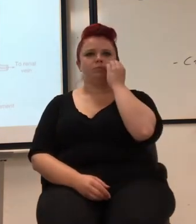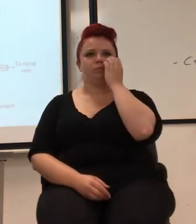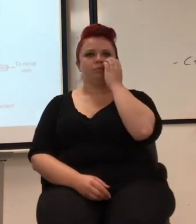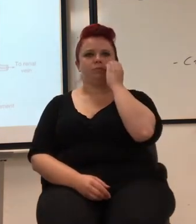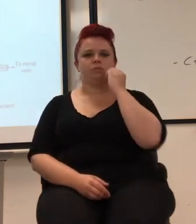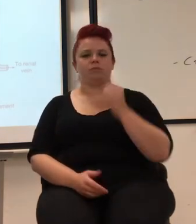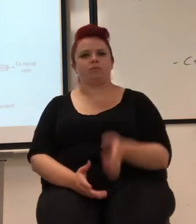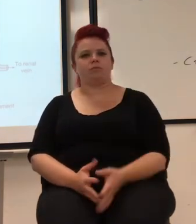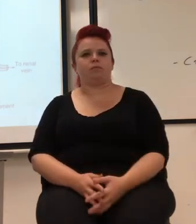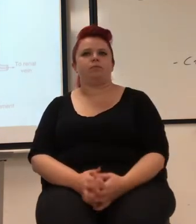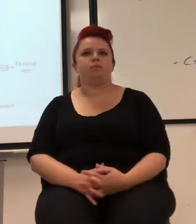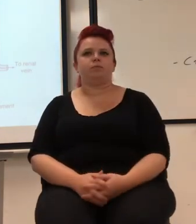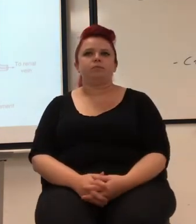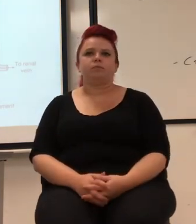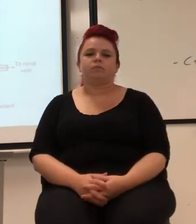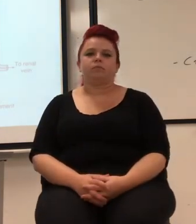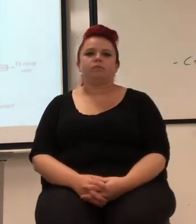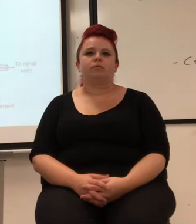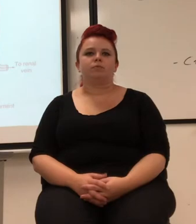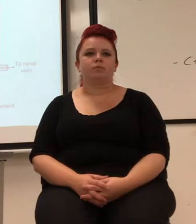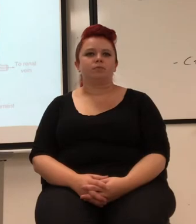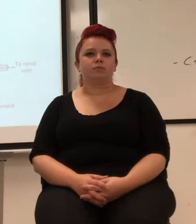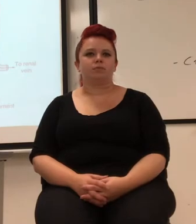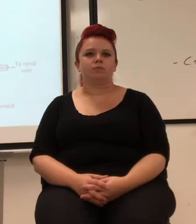and efferent